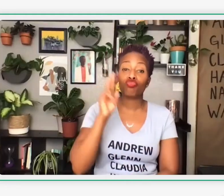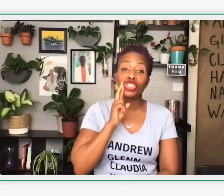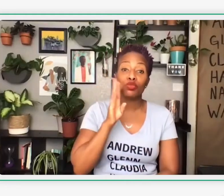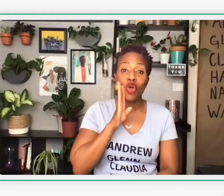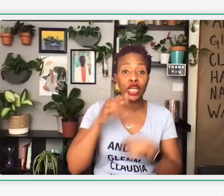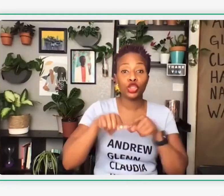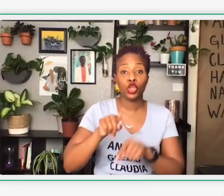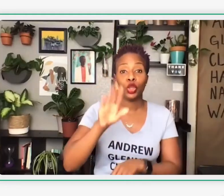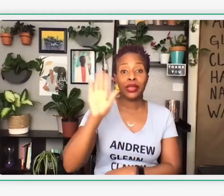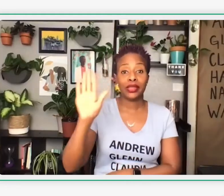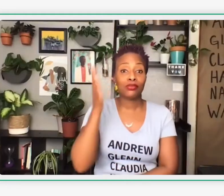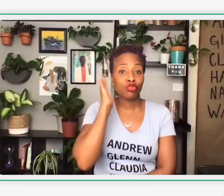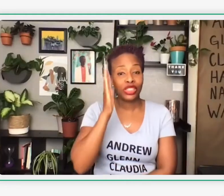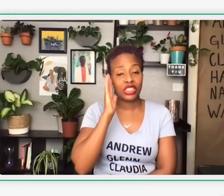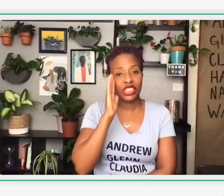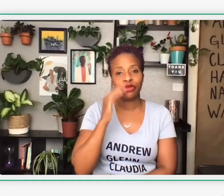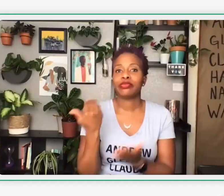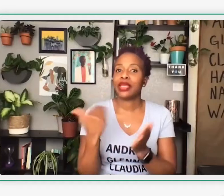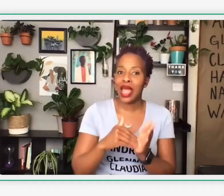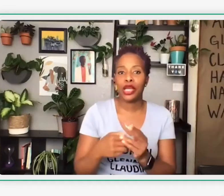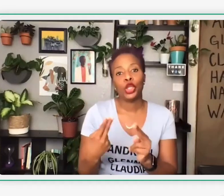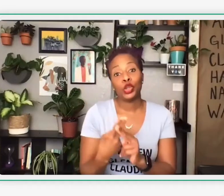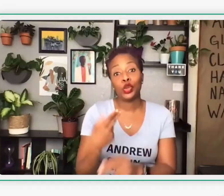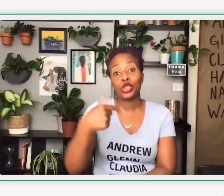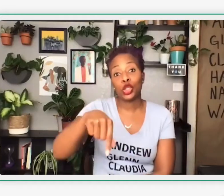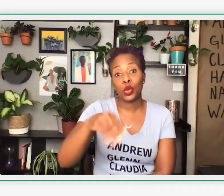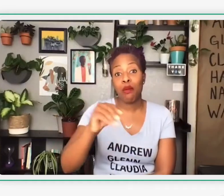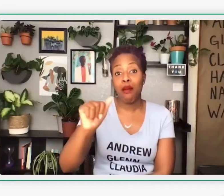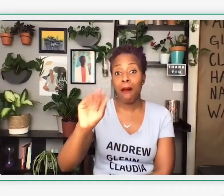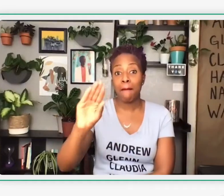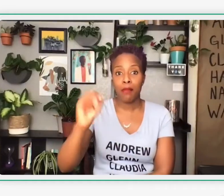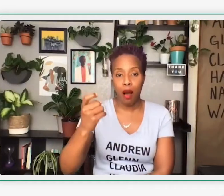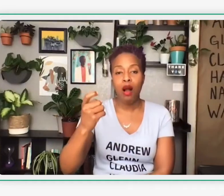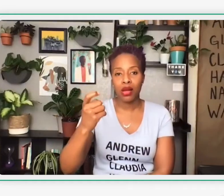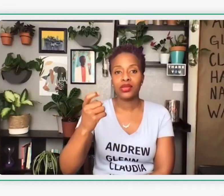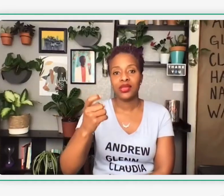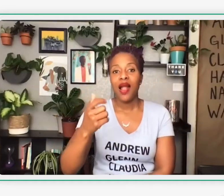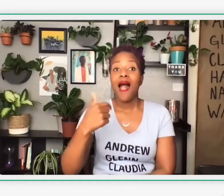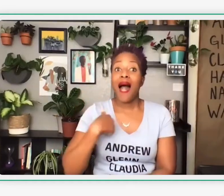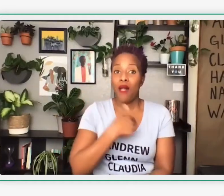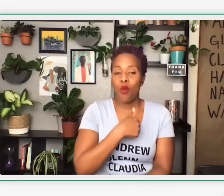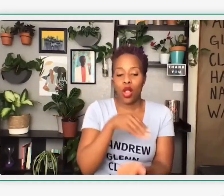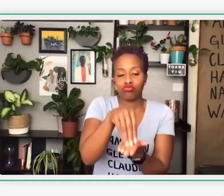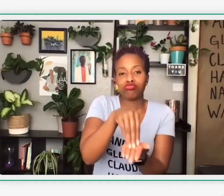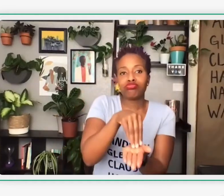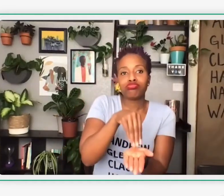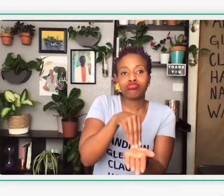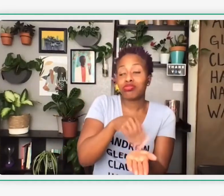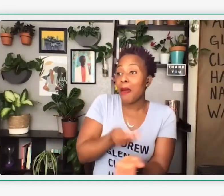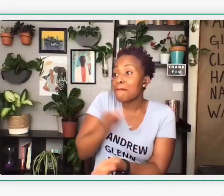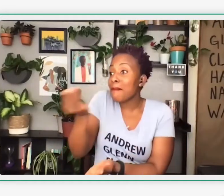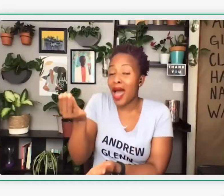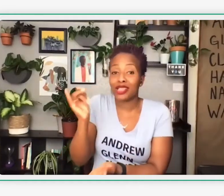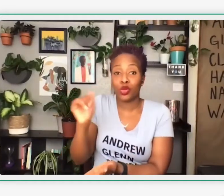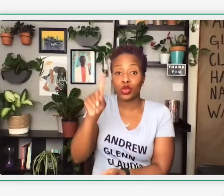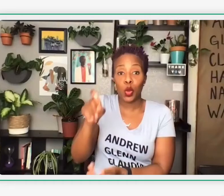watch this video. If you have any questions for Richie Bryant during this presentation, again, please use the Q&A box